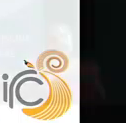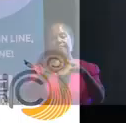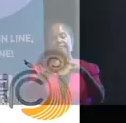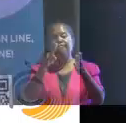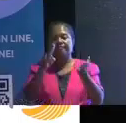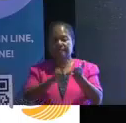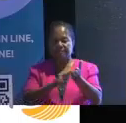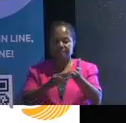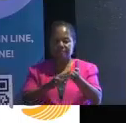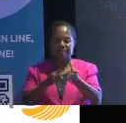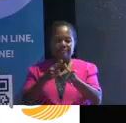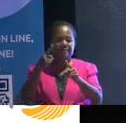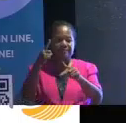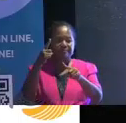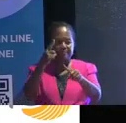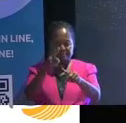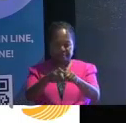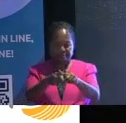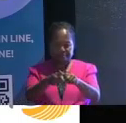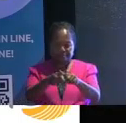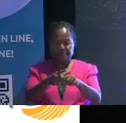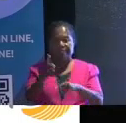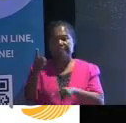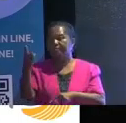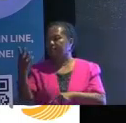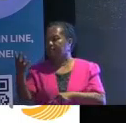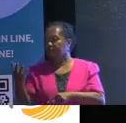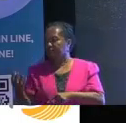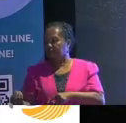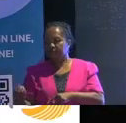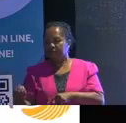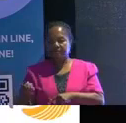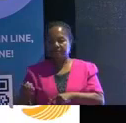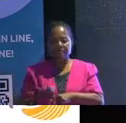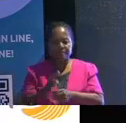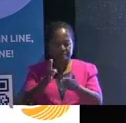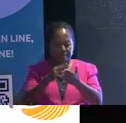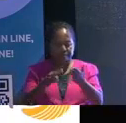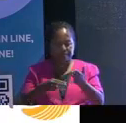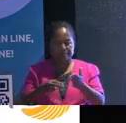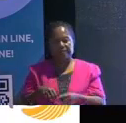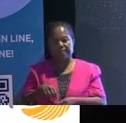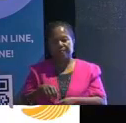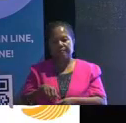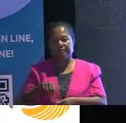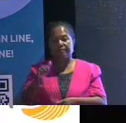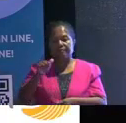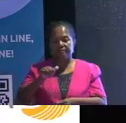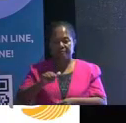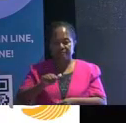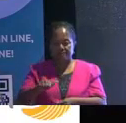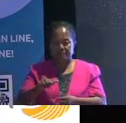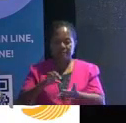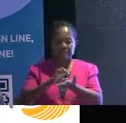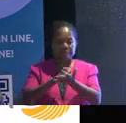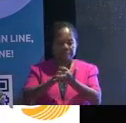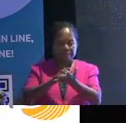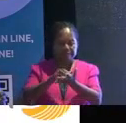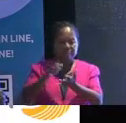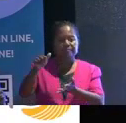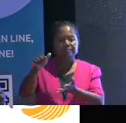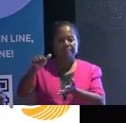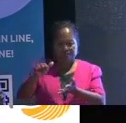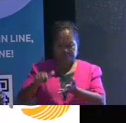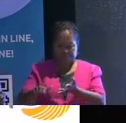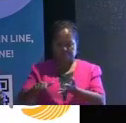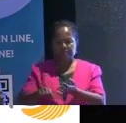Fortnightly tax schedule, the tax schedule that you are holding on to, must always be used to calculate the correct salary and